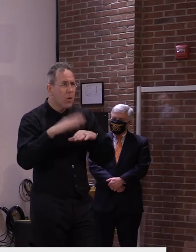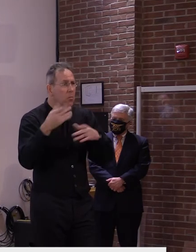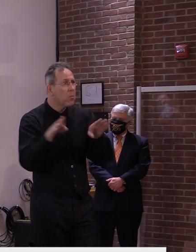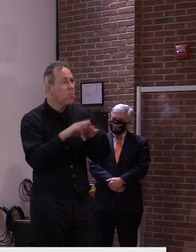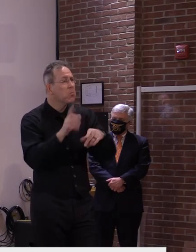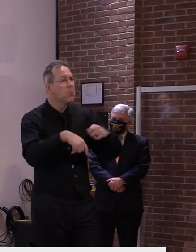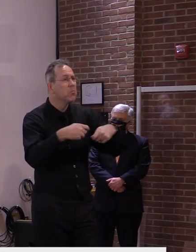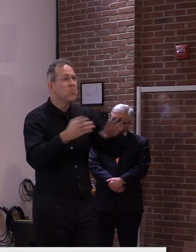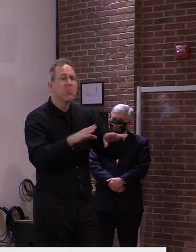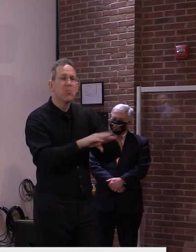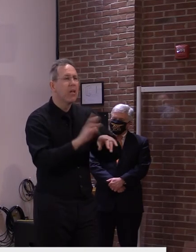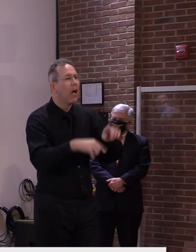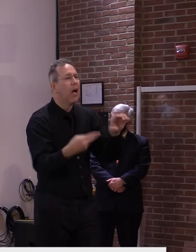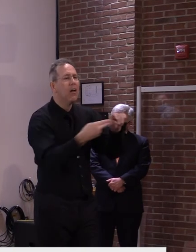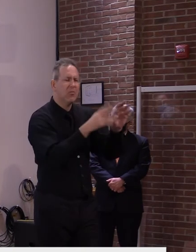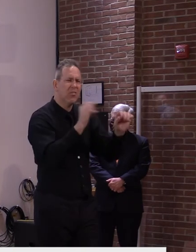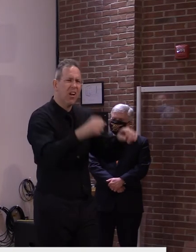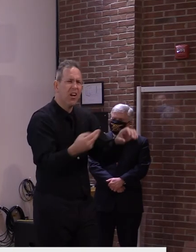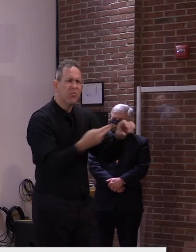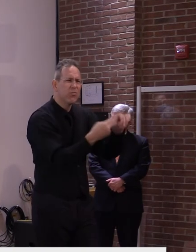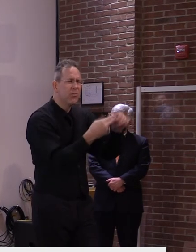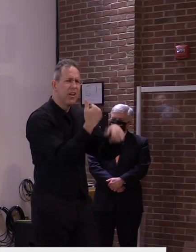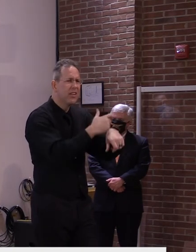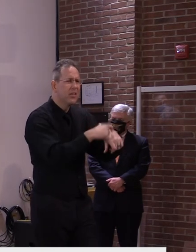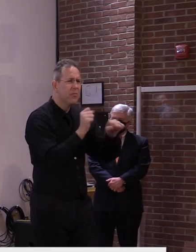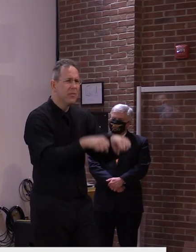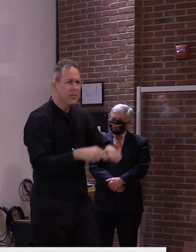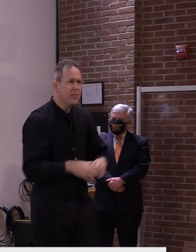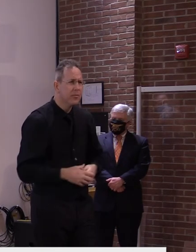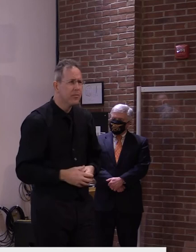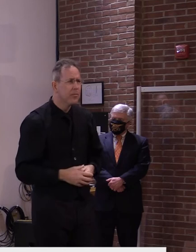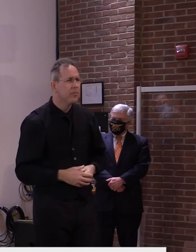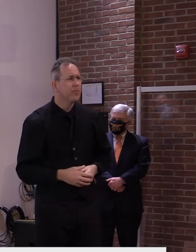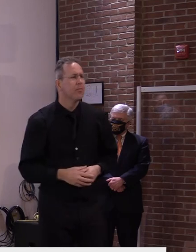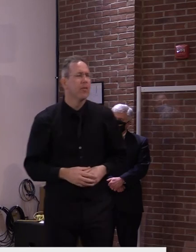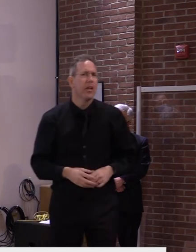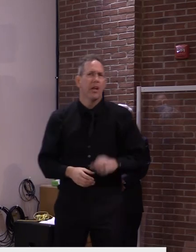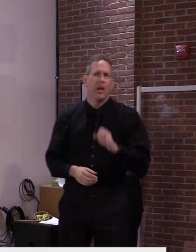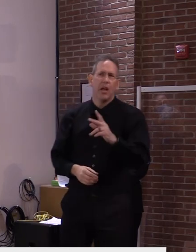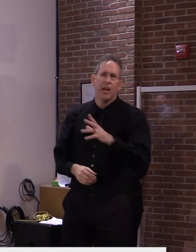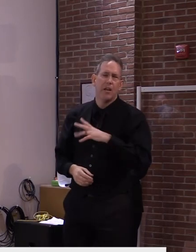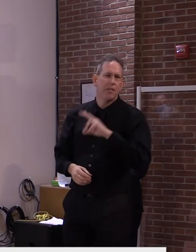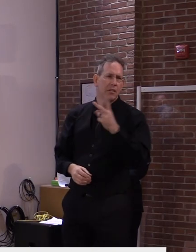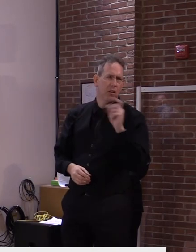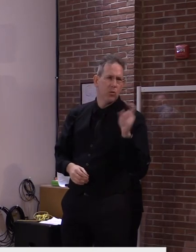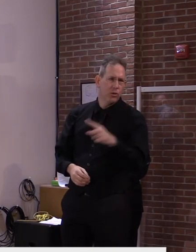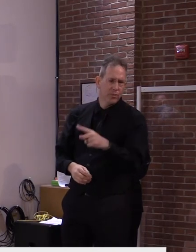Okay. And then second question, how